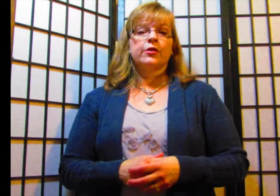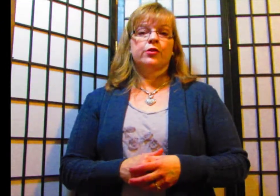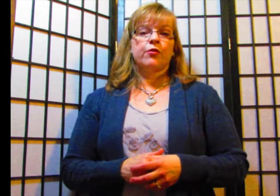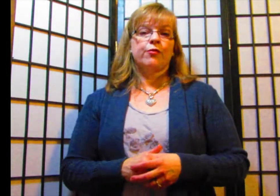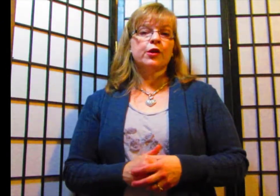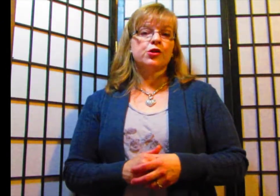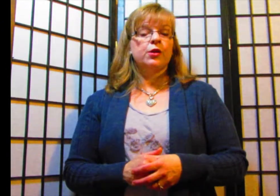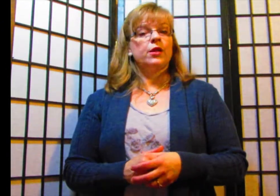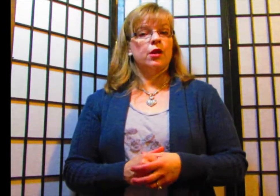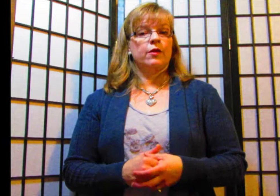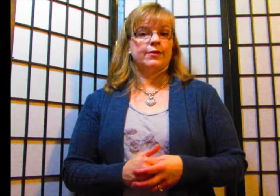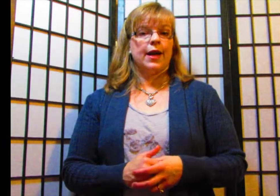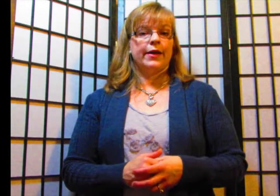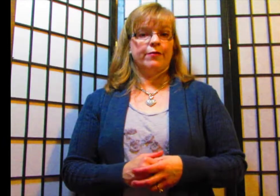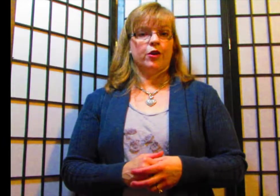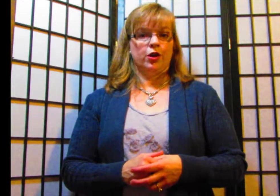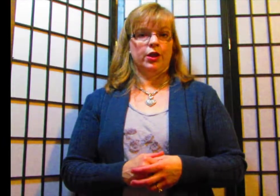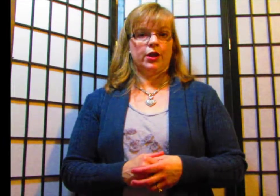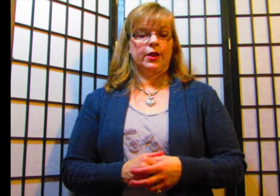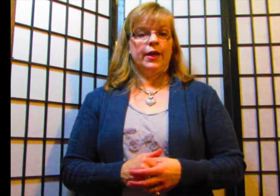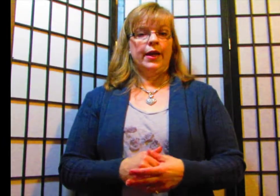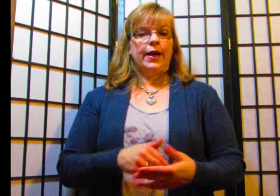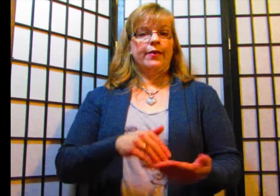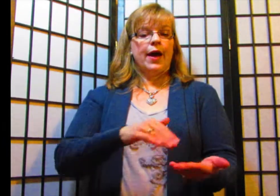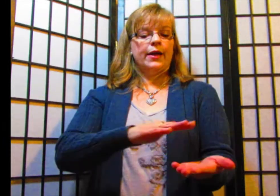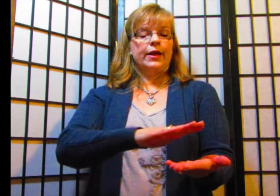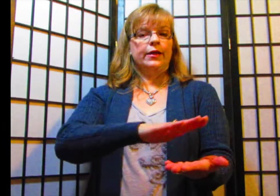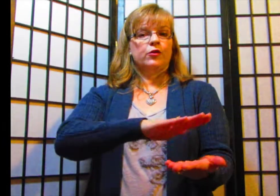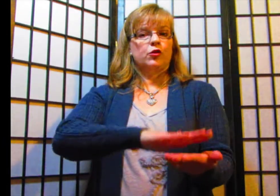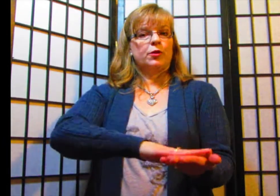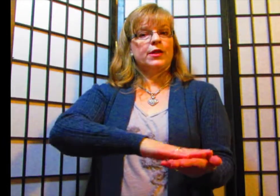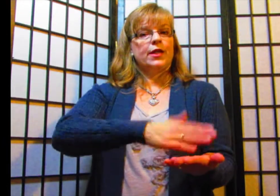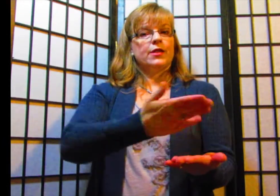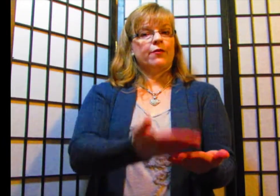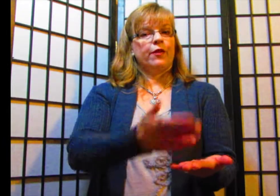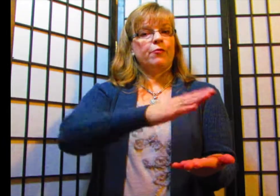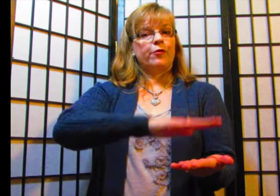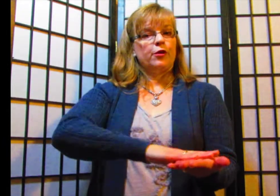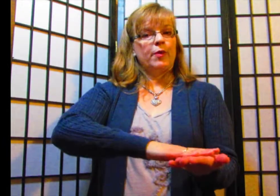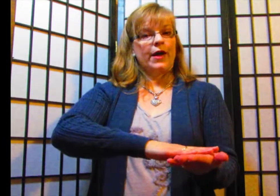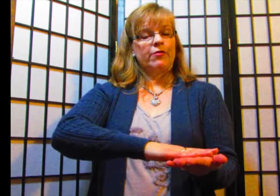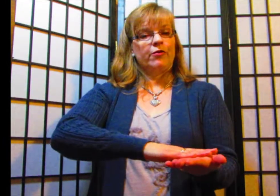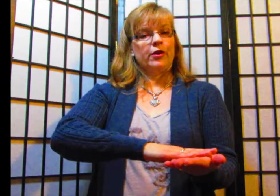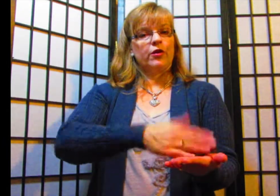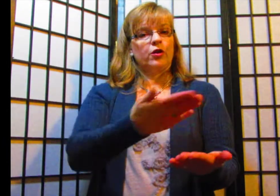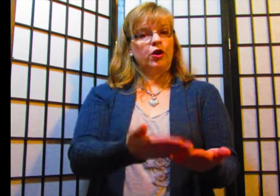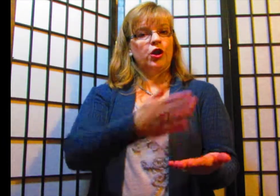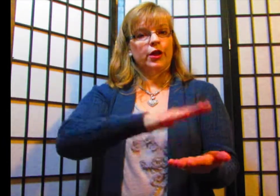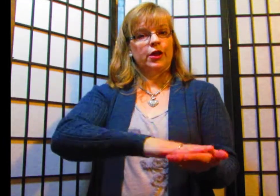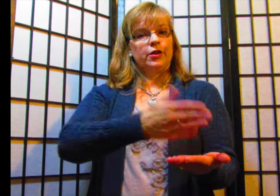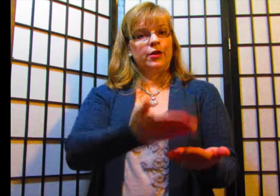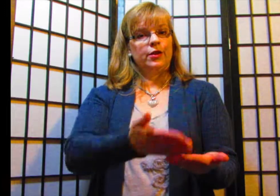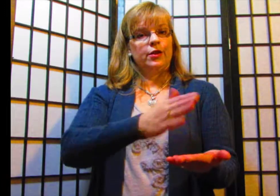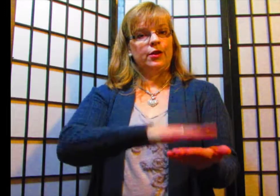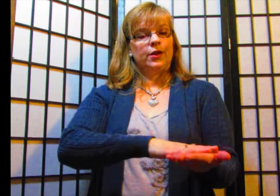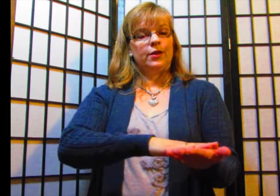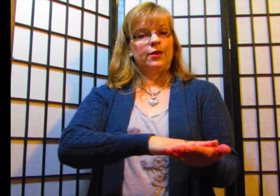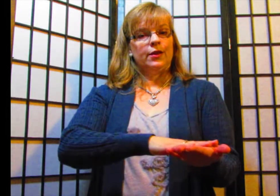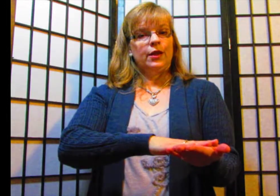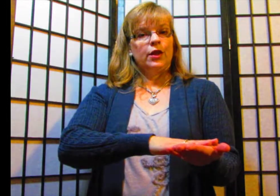So first you need to know the sign for cook, and that is to pretend to flip food back and forth. Cook.